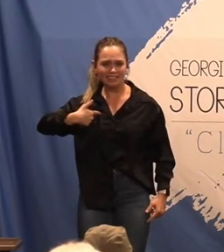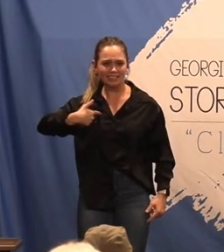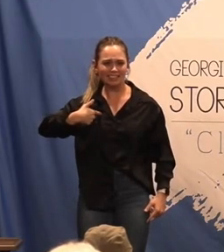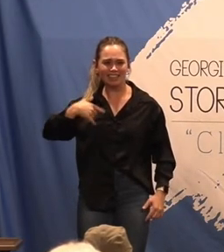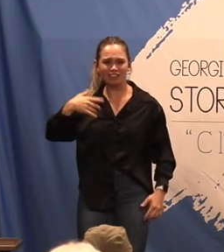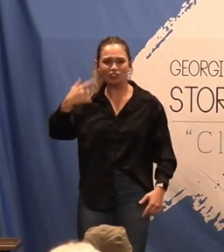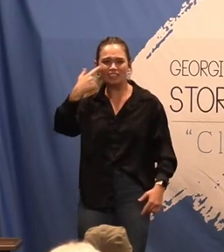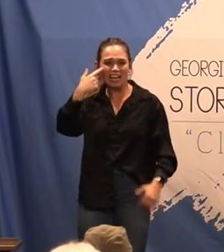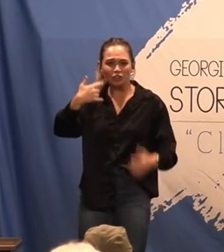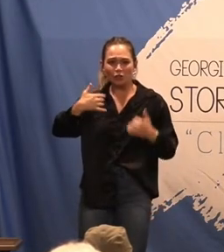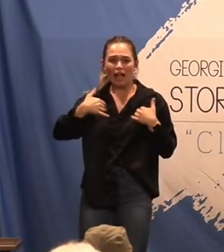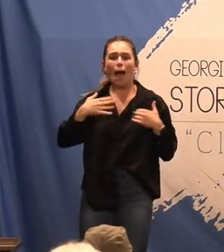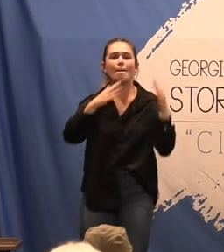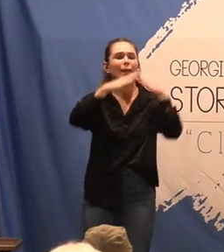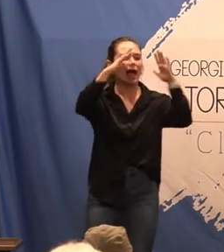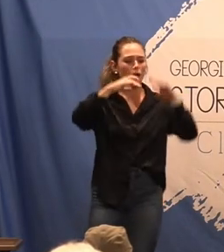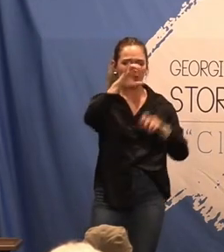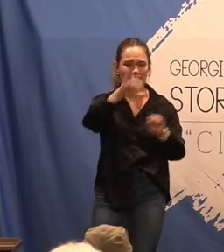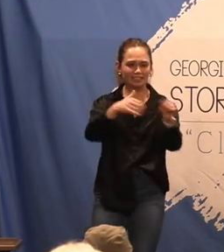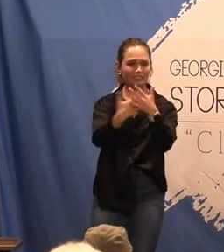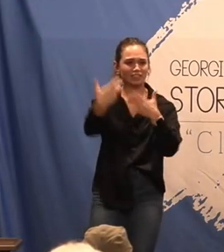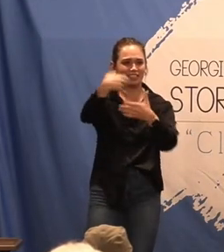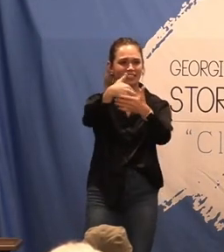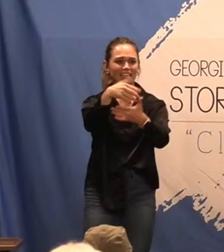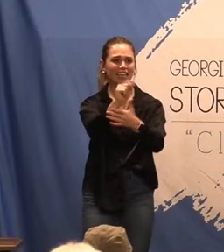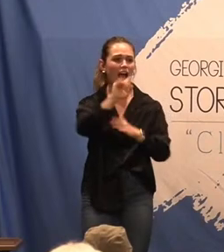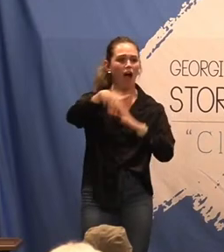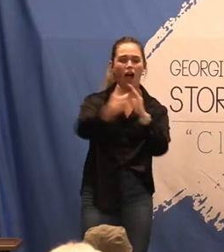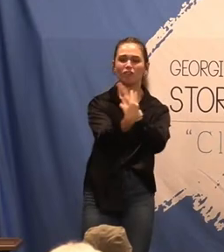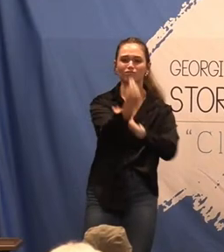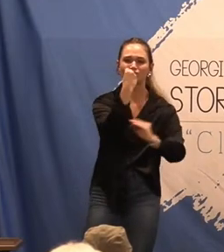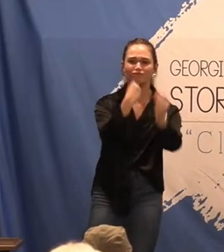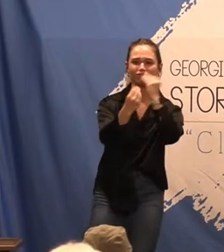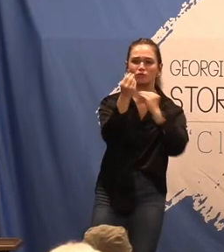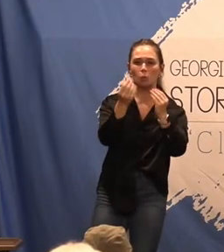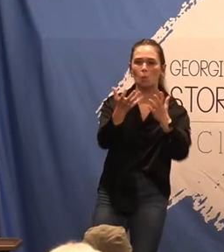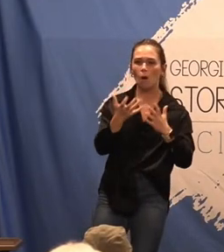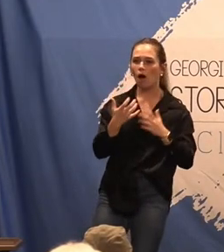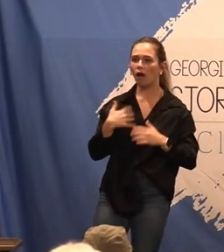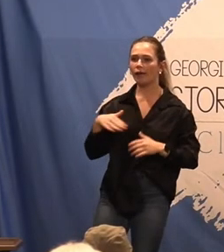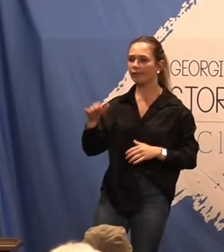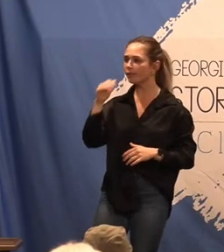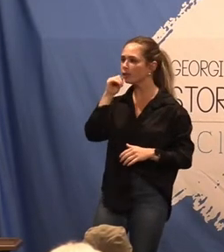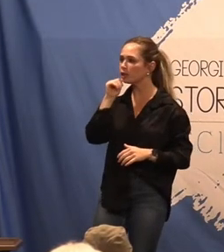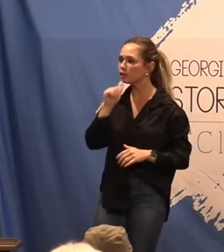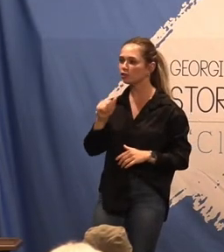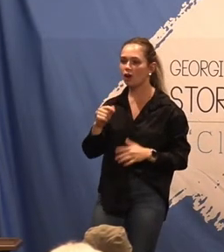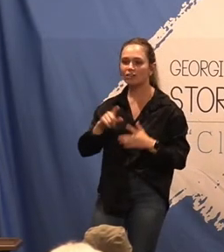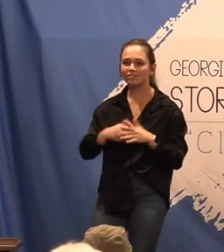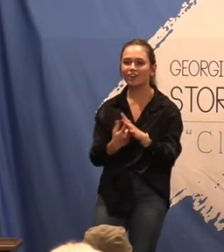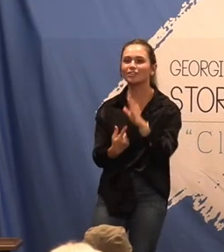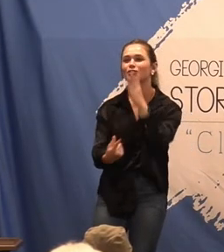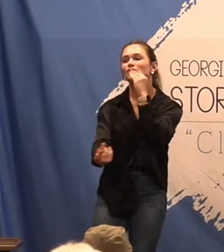She said, you can have my house and everything that's in it and all the food you want. And the little girl started to